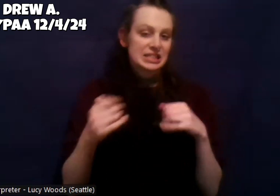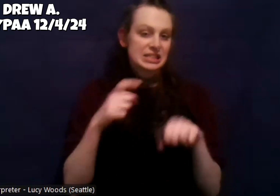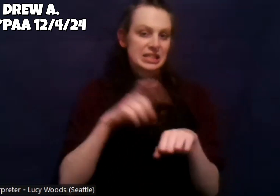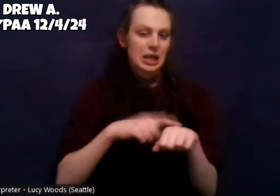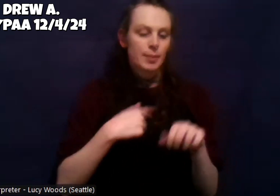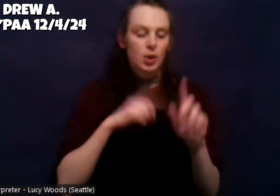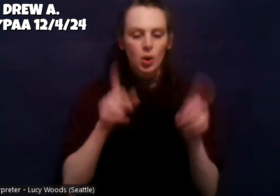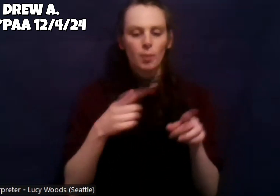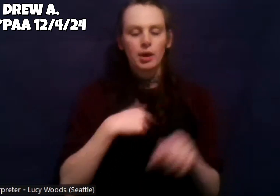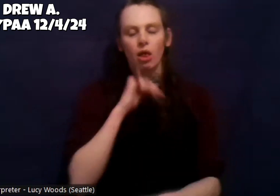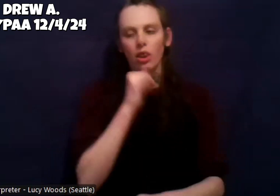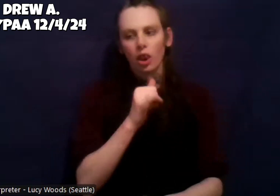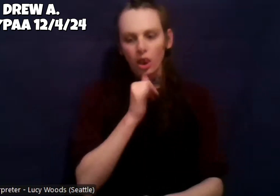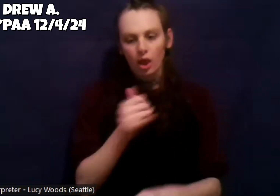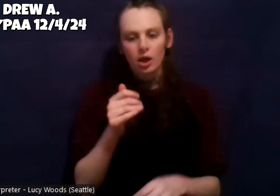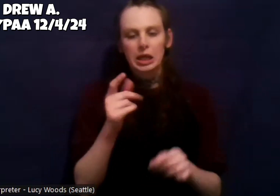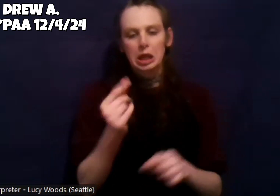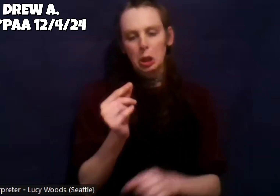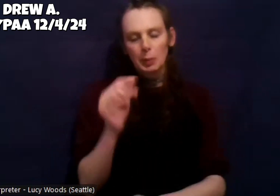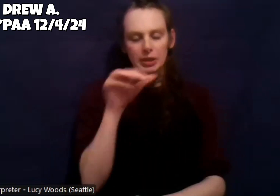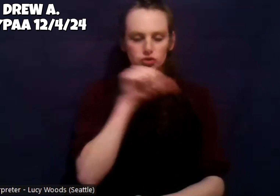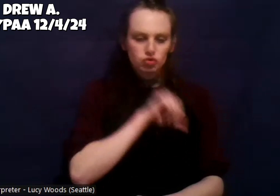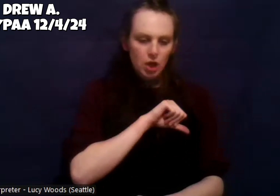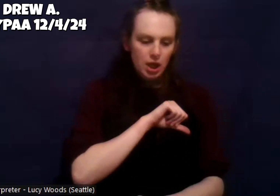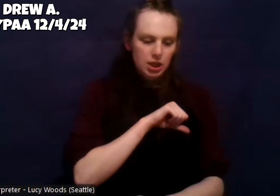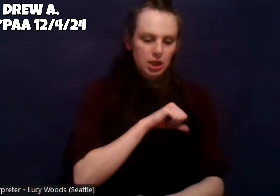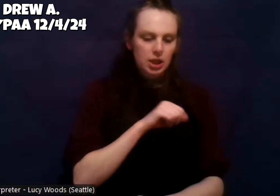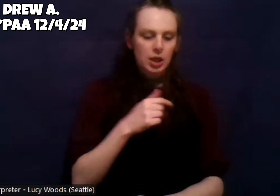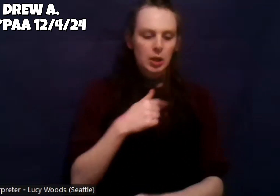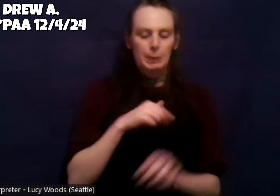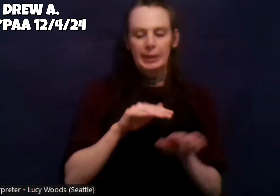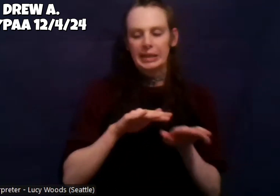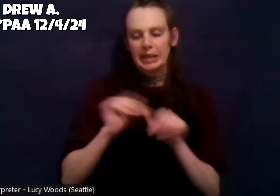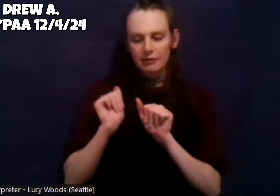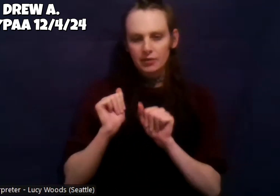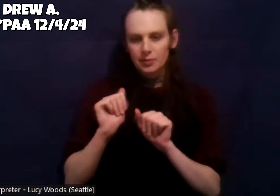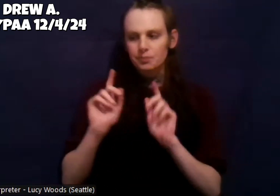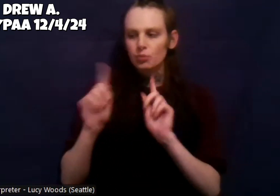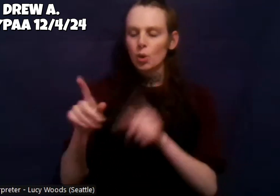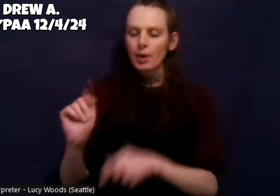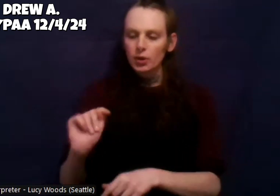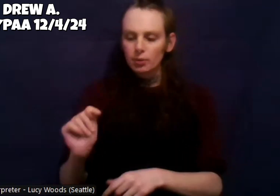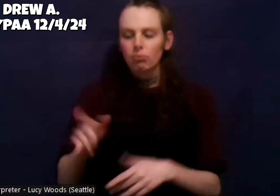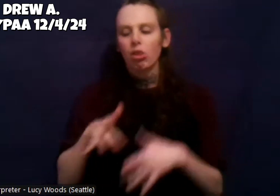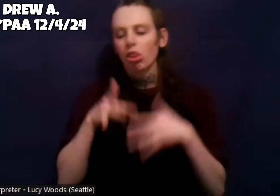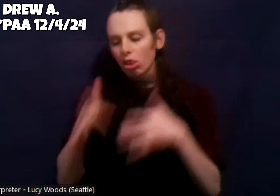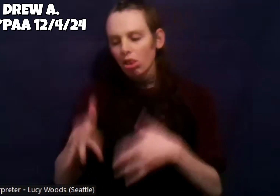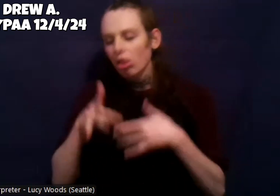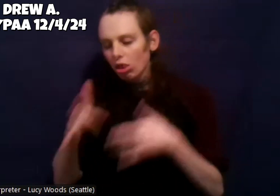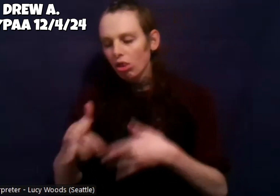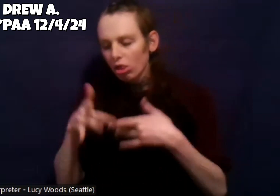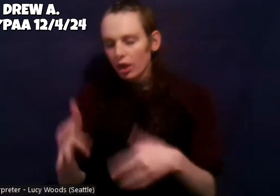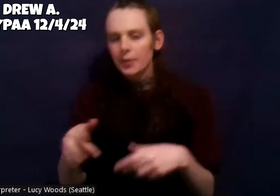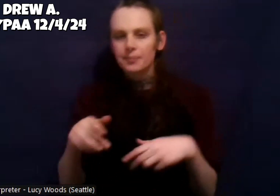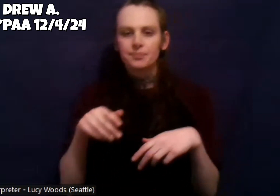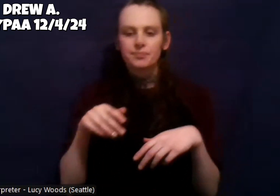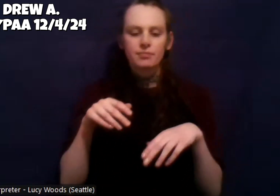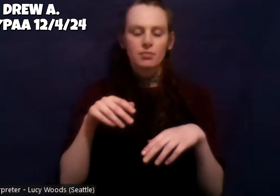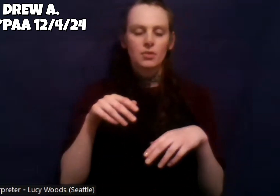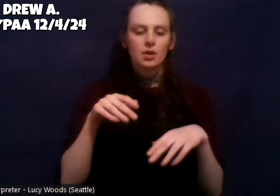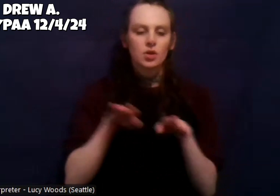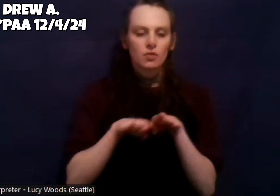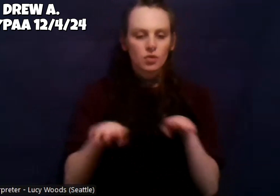myself during the family session and went to the bathroom and was throwing up and was just sitting on the floor. And